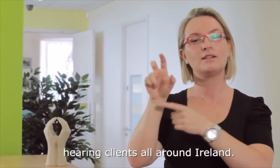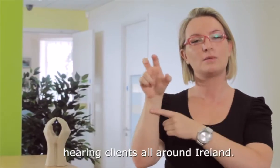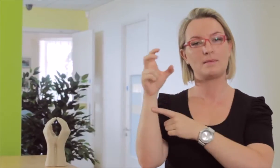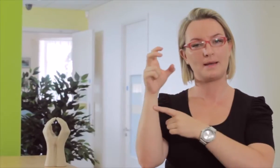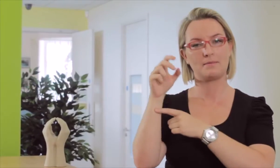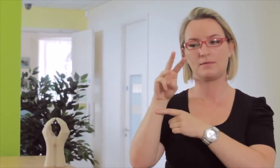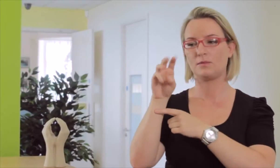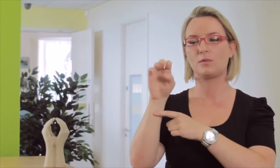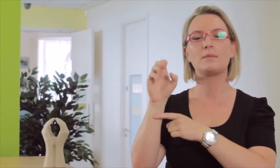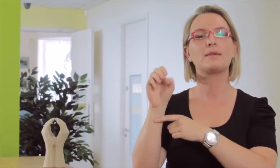Ireland.